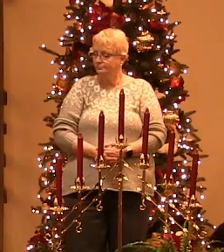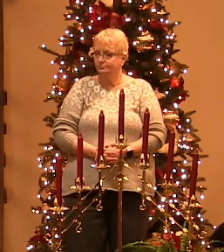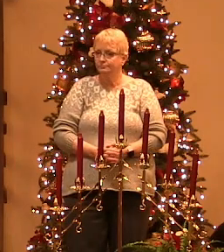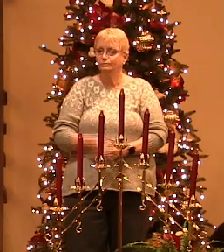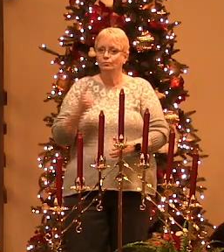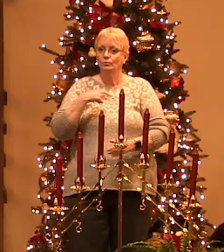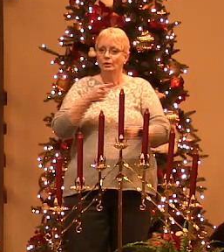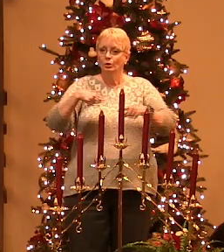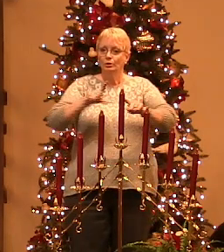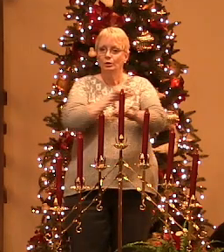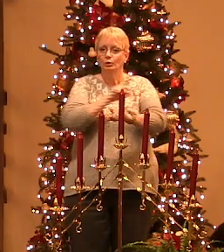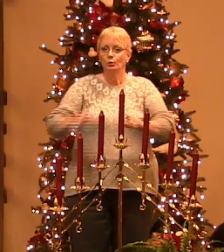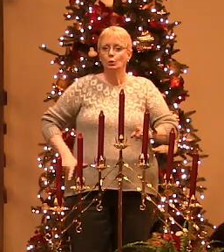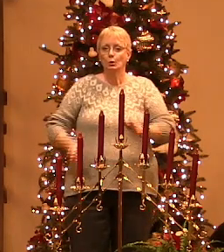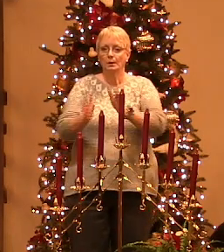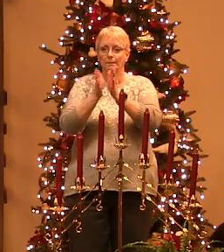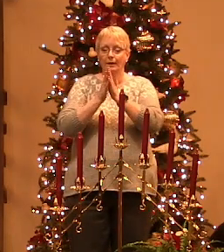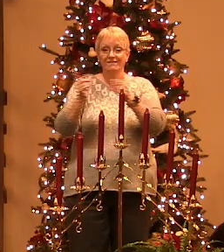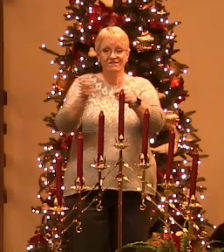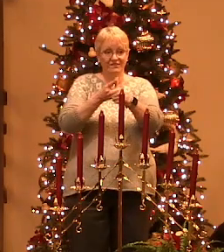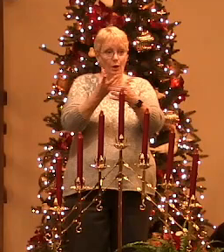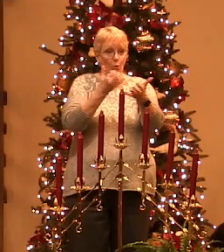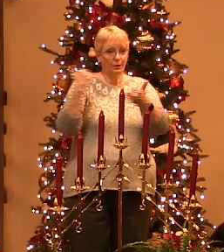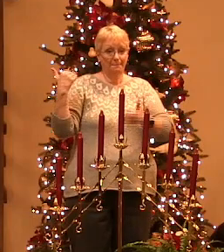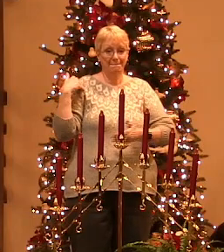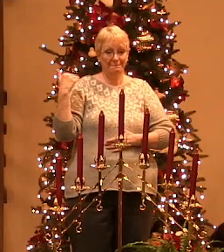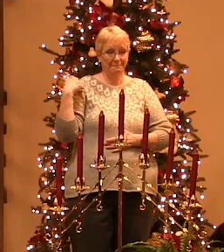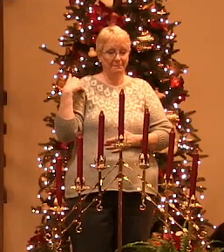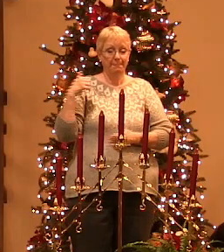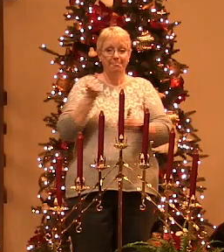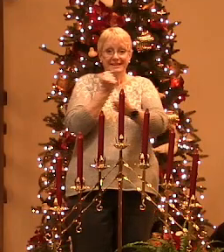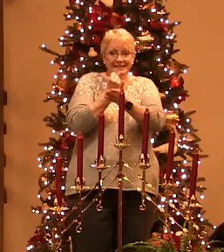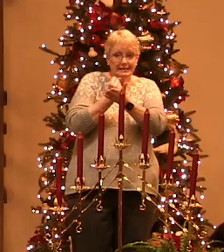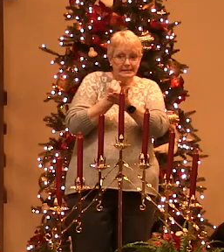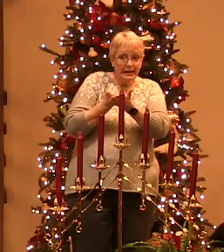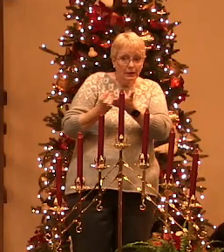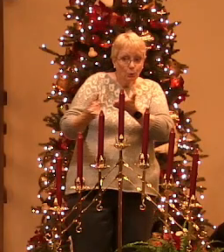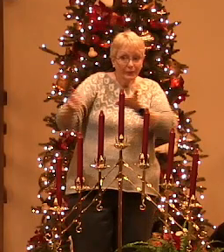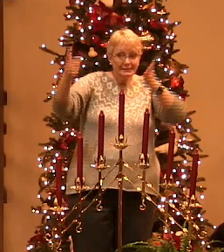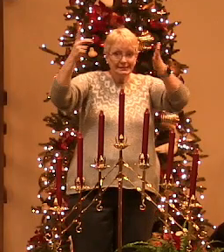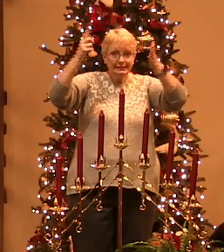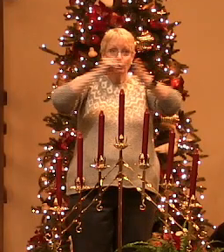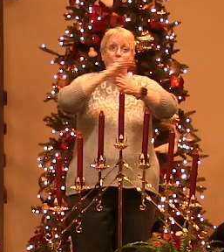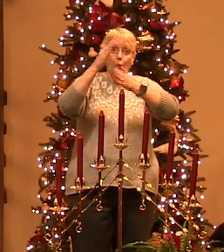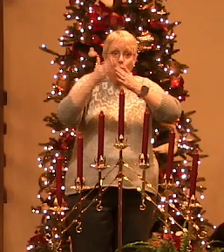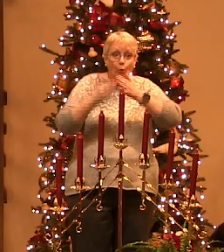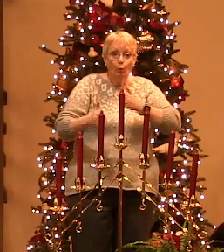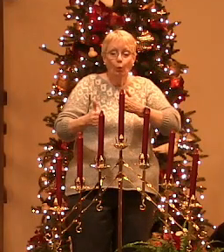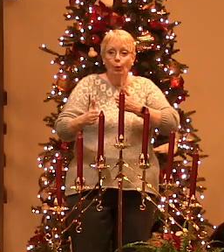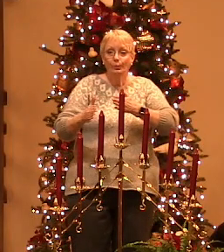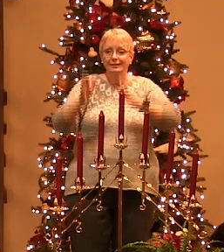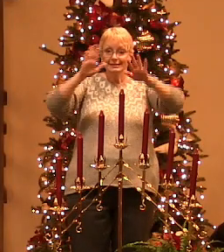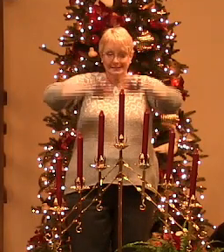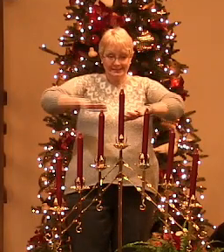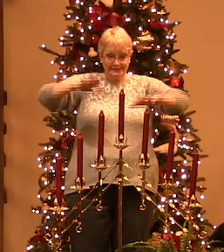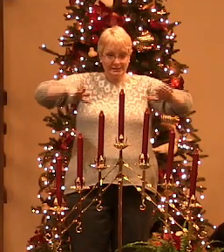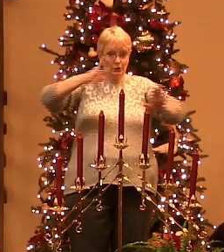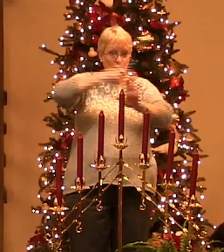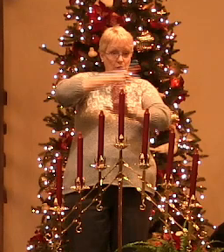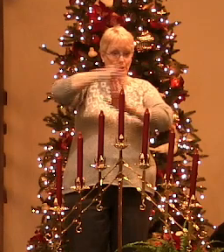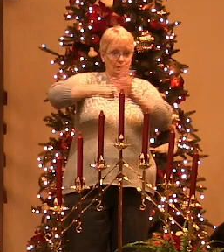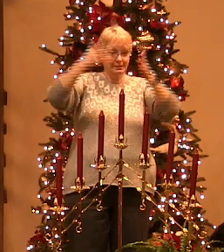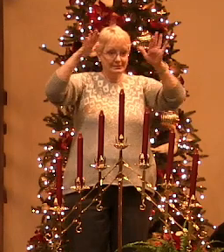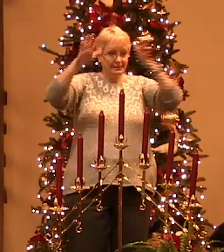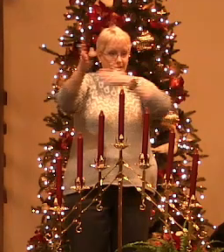Go to the Lord in prayer here in just a moment, but first I want to remind you that next weekend is a children's program. Next